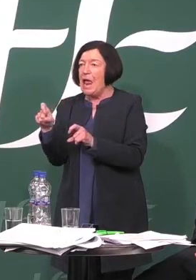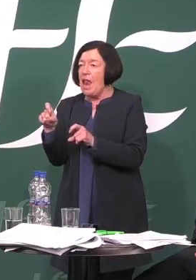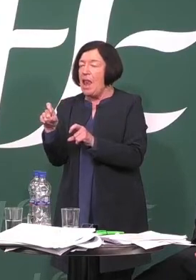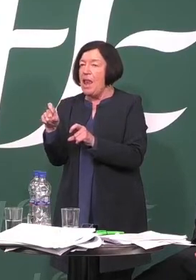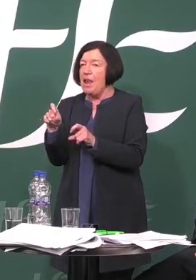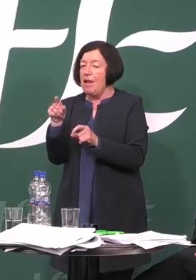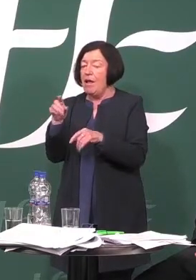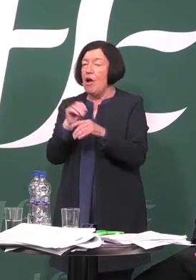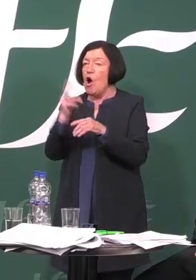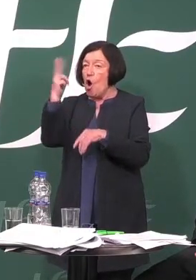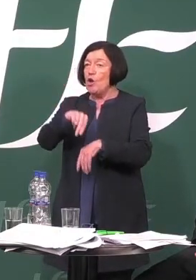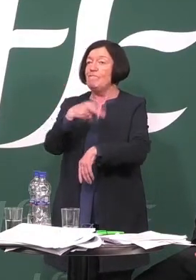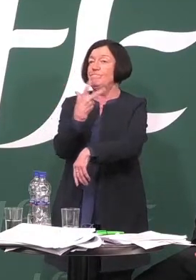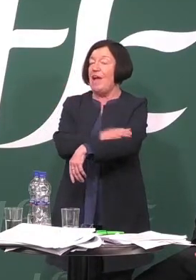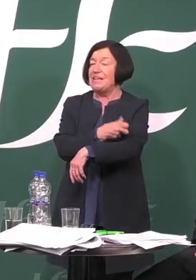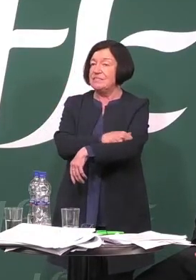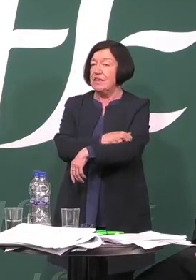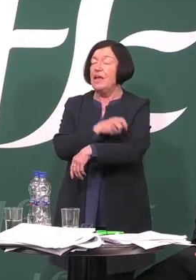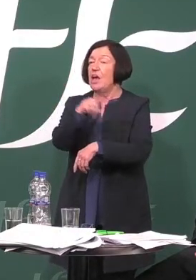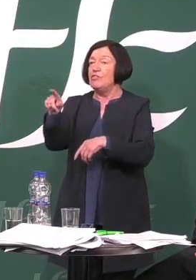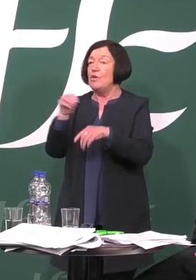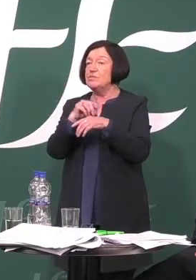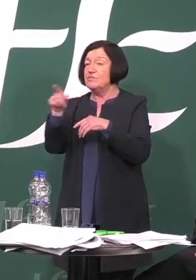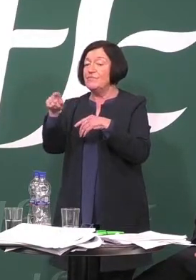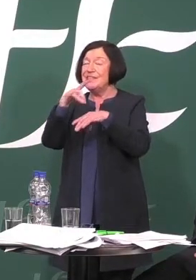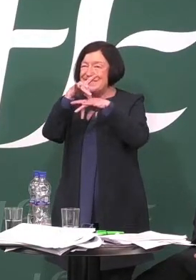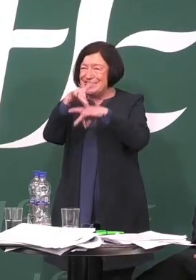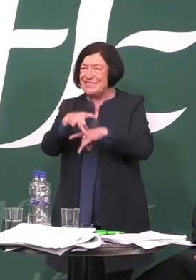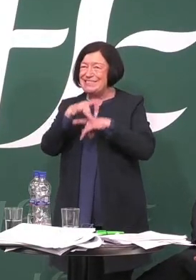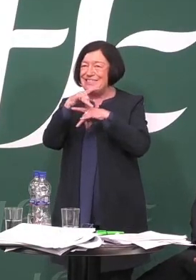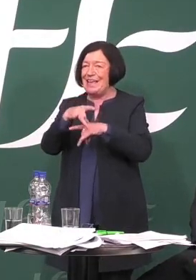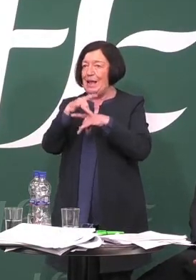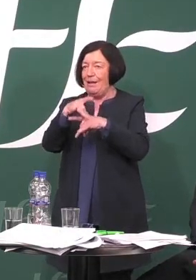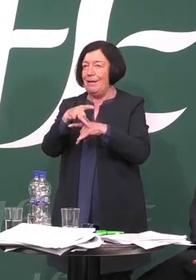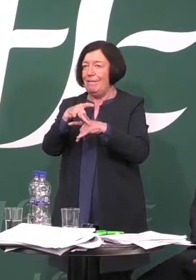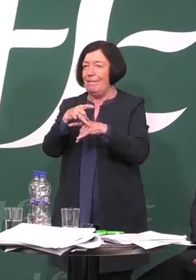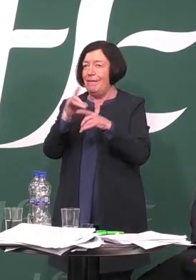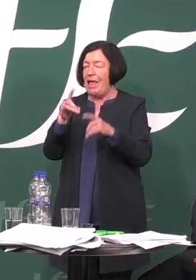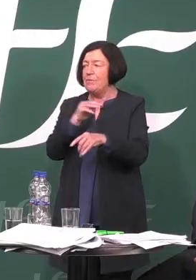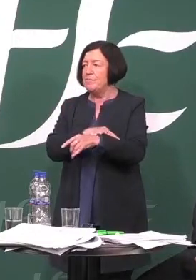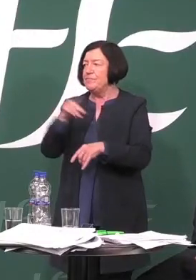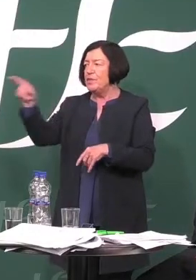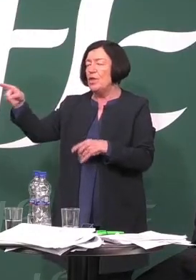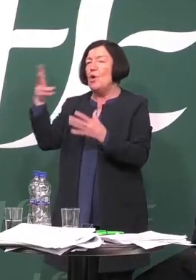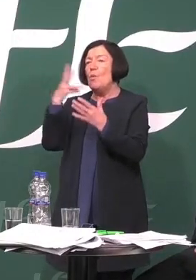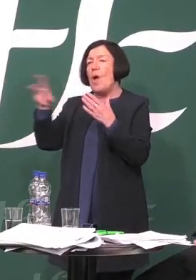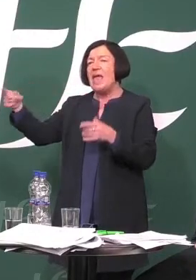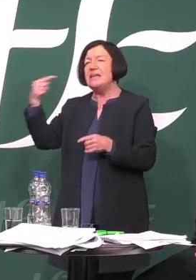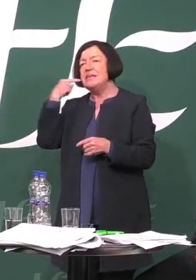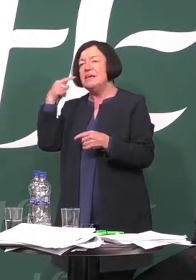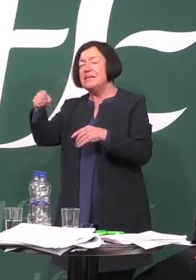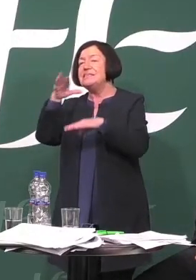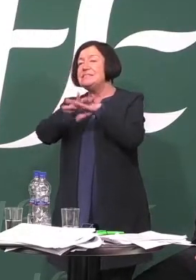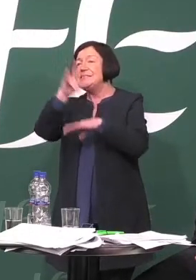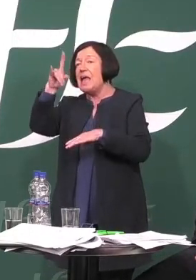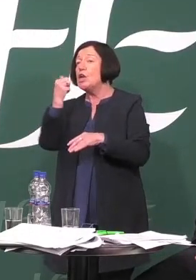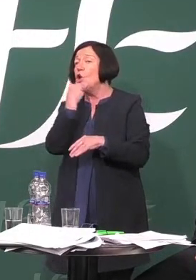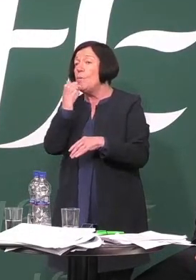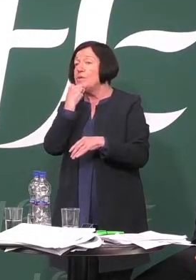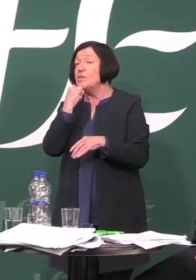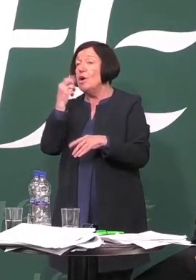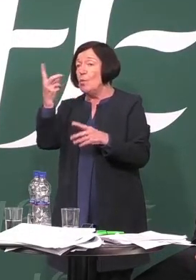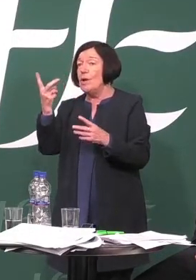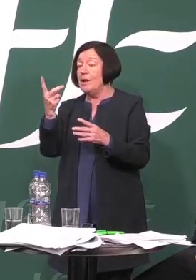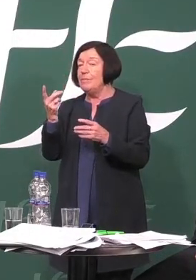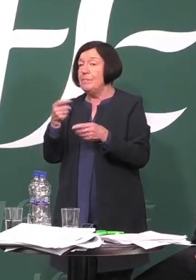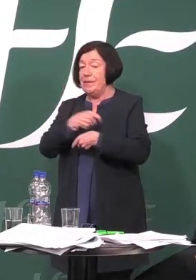proportion unvaccinated, and in those of the sickest of the sick, underlying conditions. When is it anticipated that death statistics may